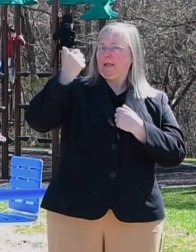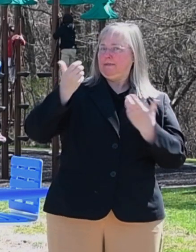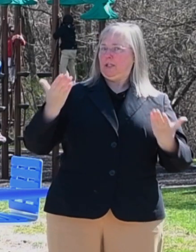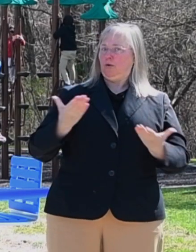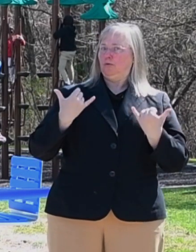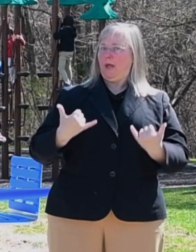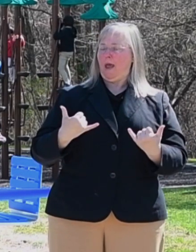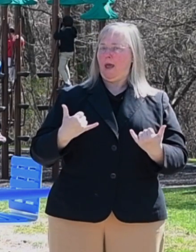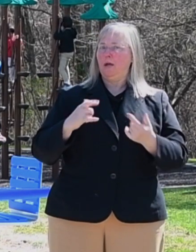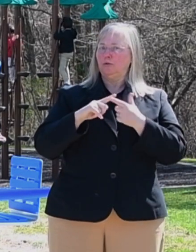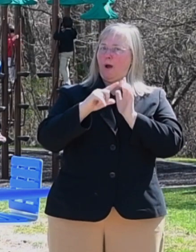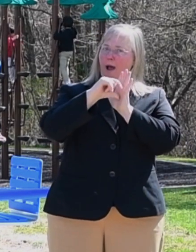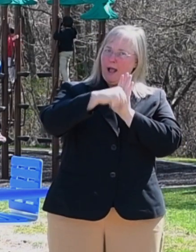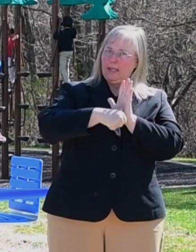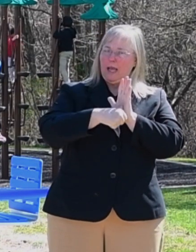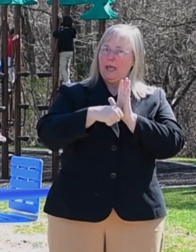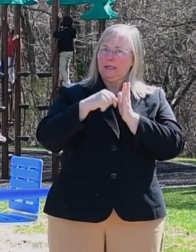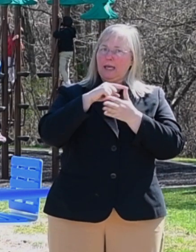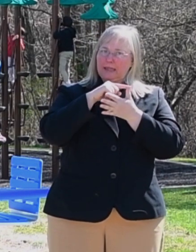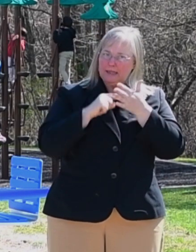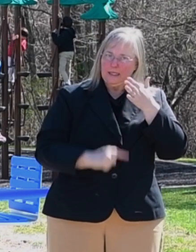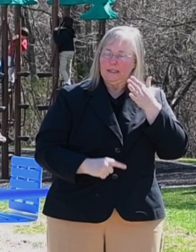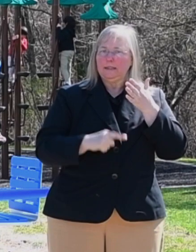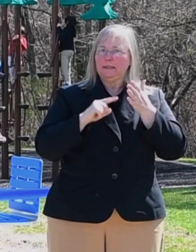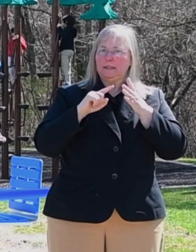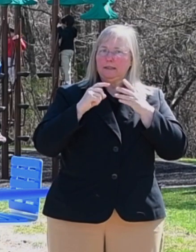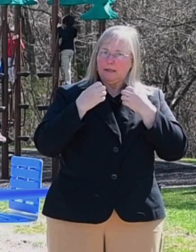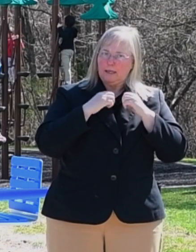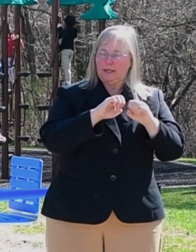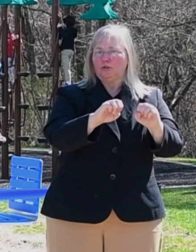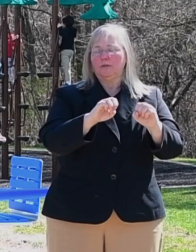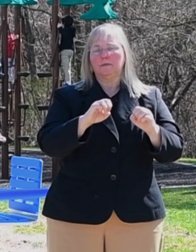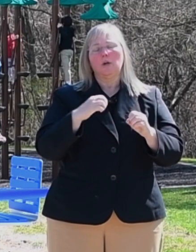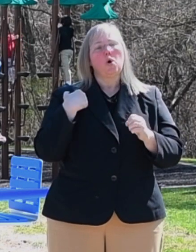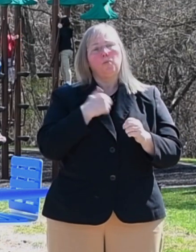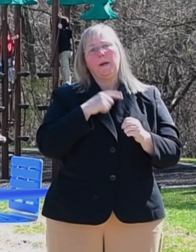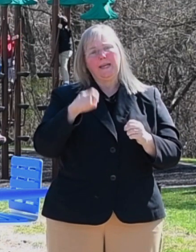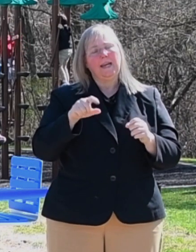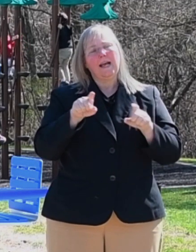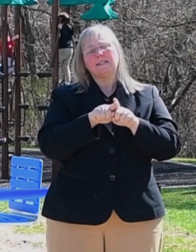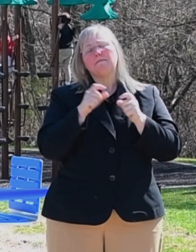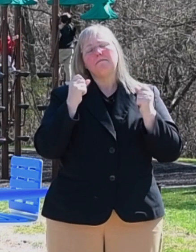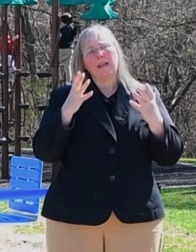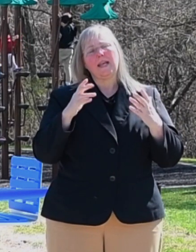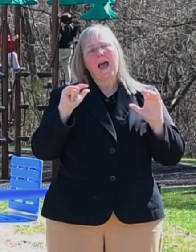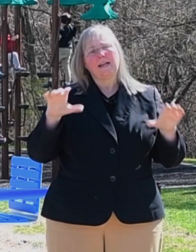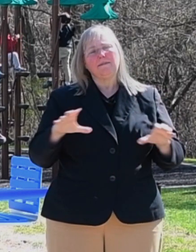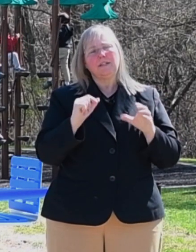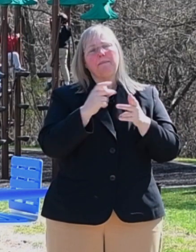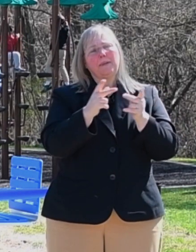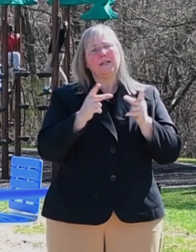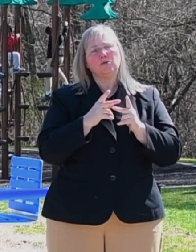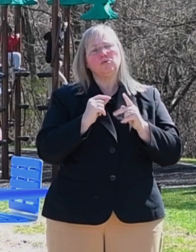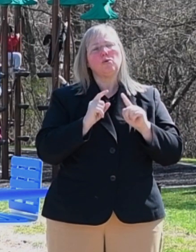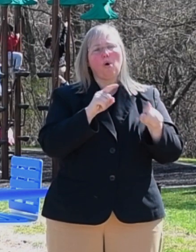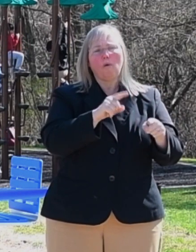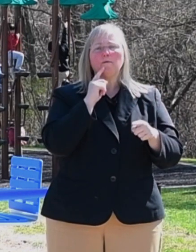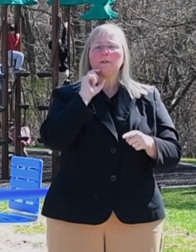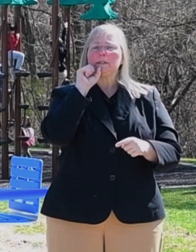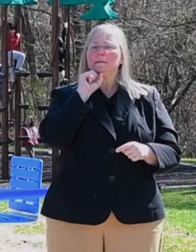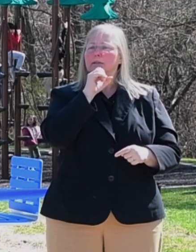today to highlight these initiatives. We need as many activities and places to go for